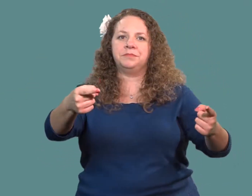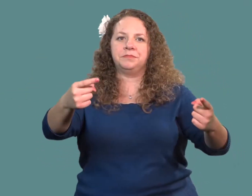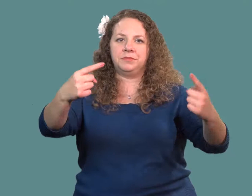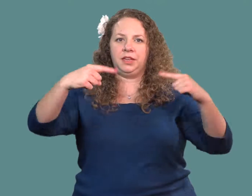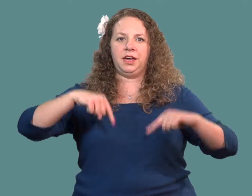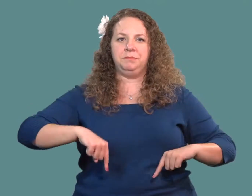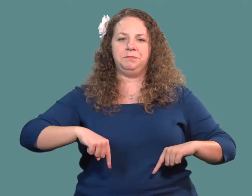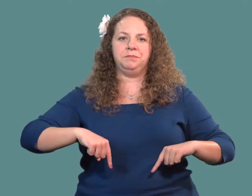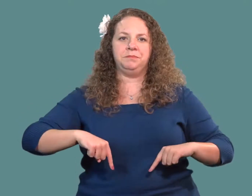Come.